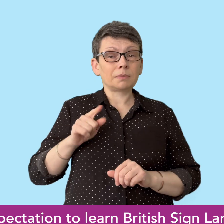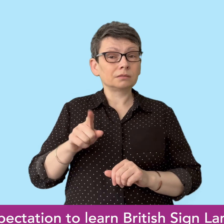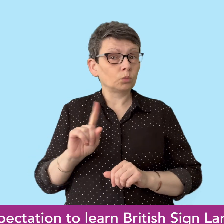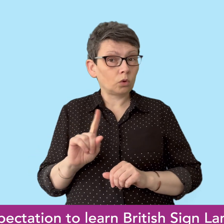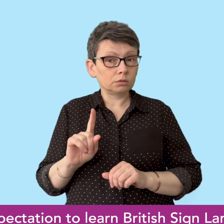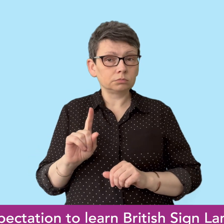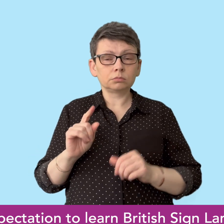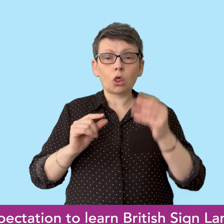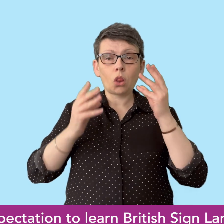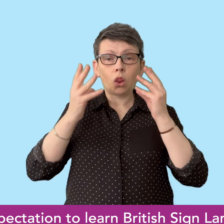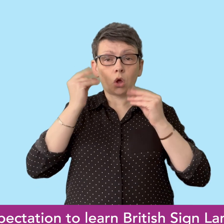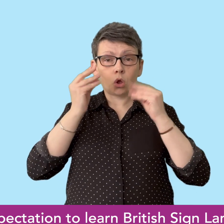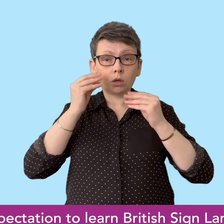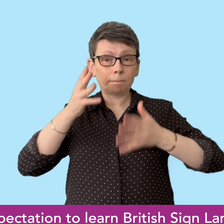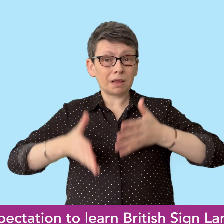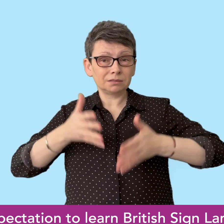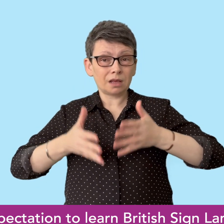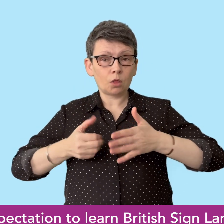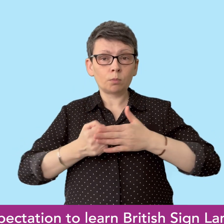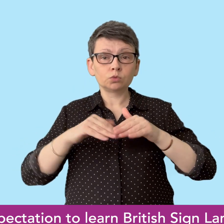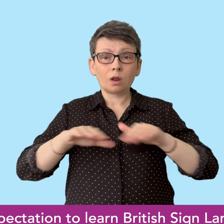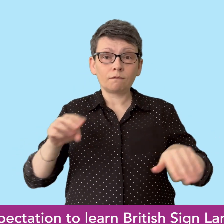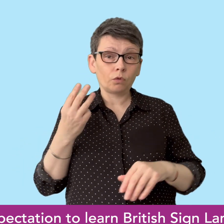Expectation to learn British Sign Language, ideally